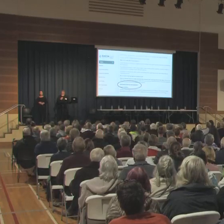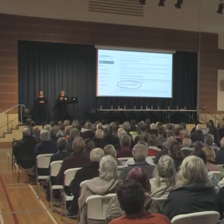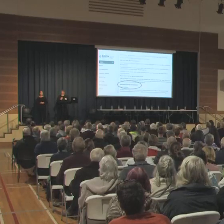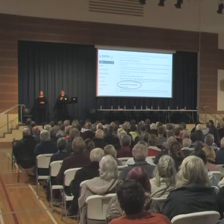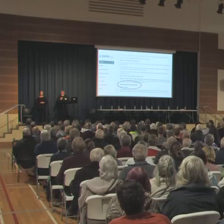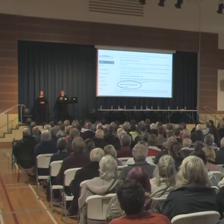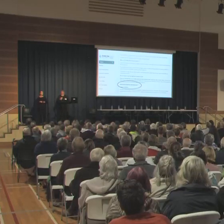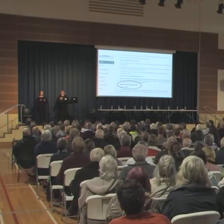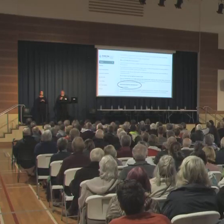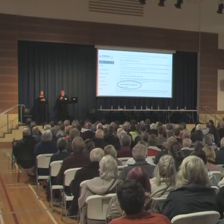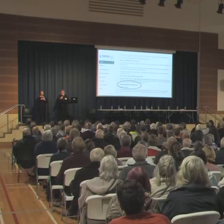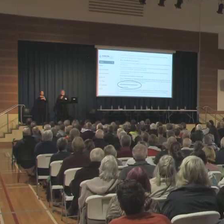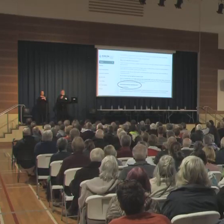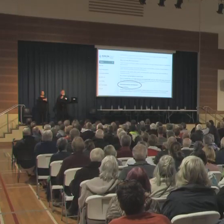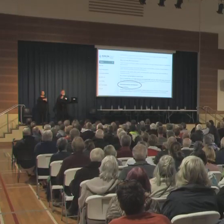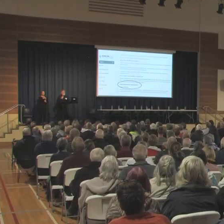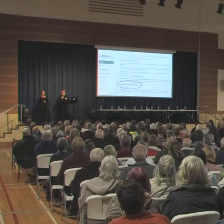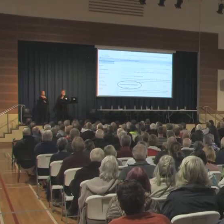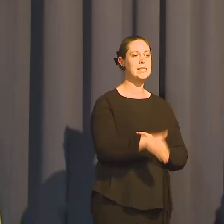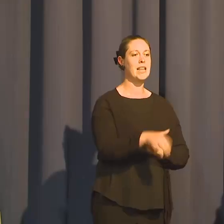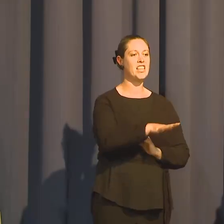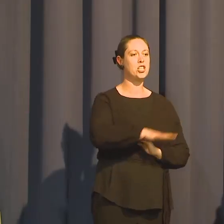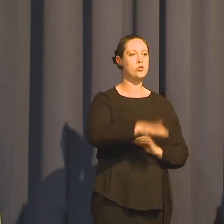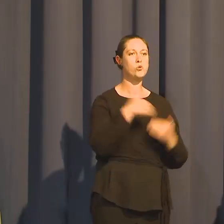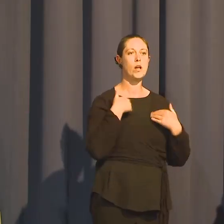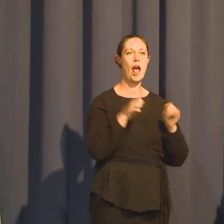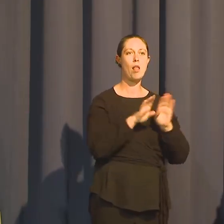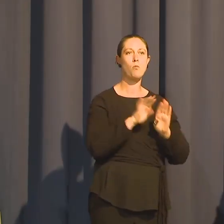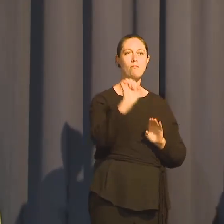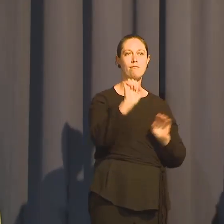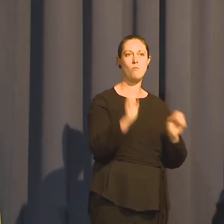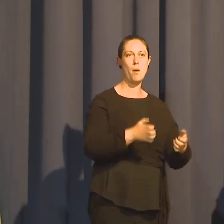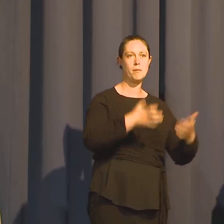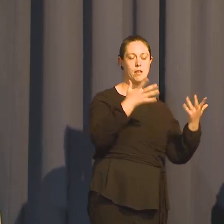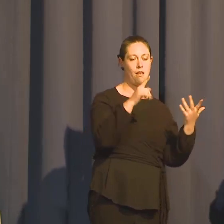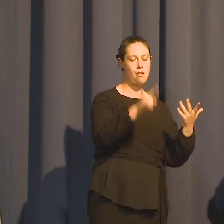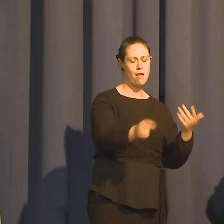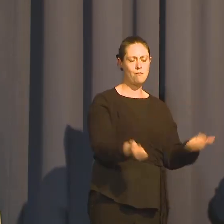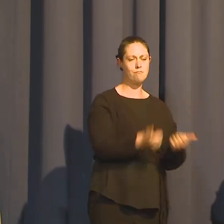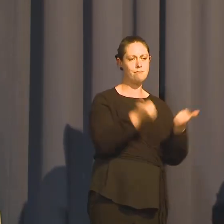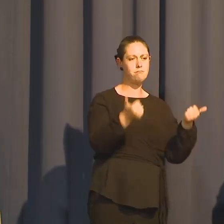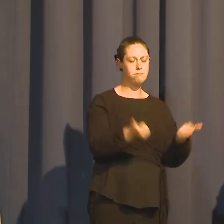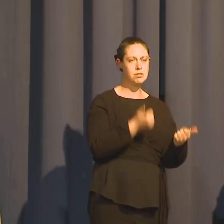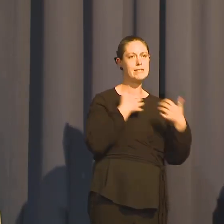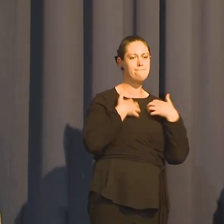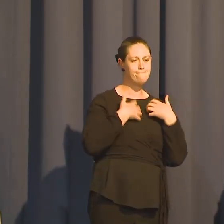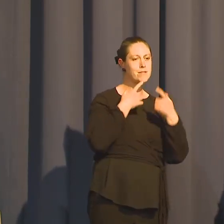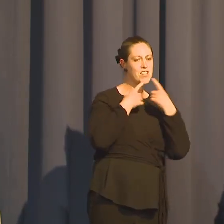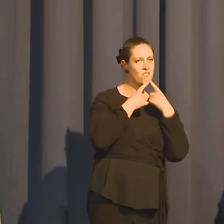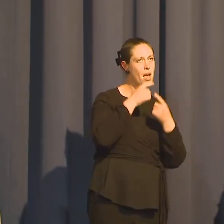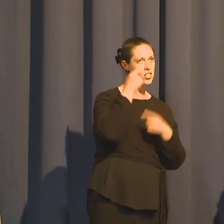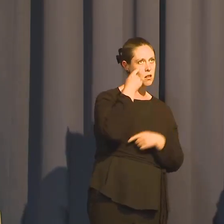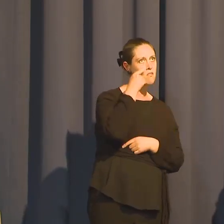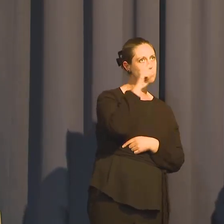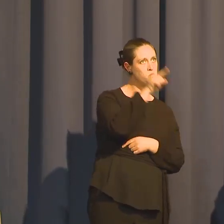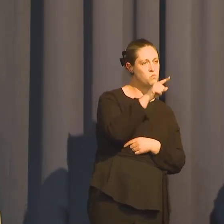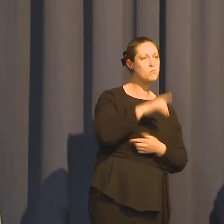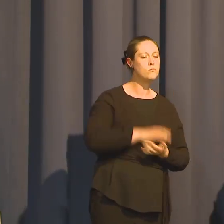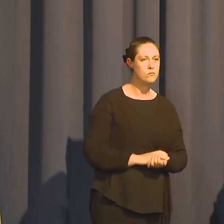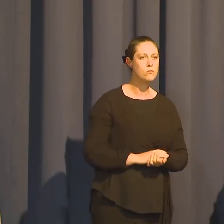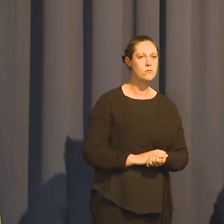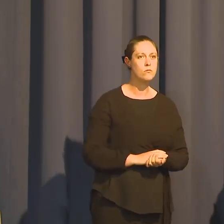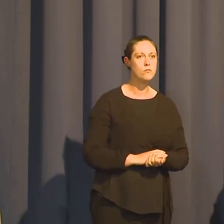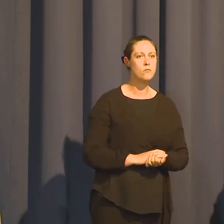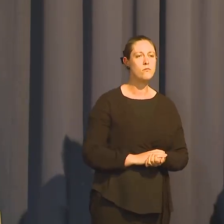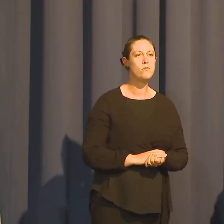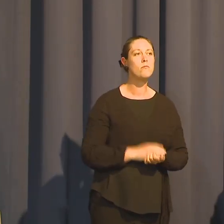link to the Southern District Health Board website, and there you can find a lot of really interesting information as well. Now,